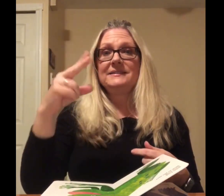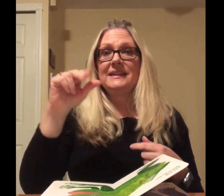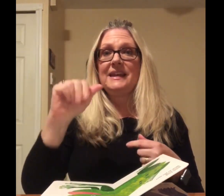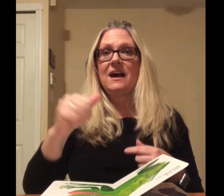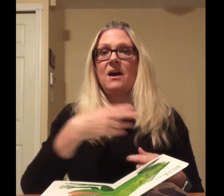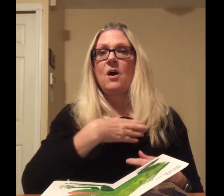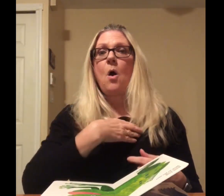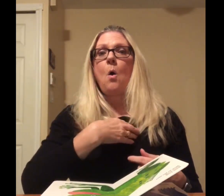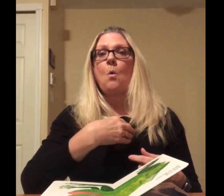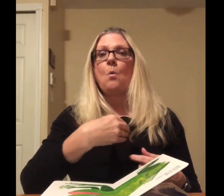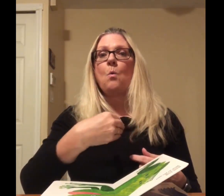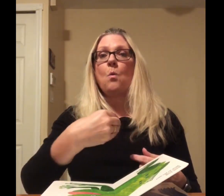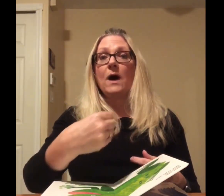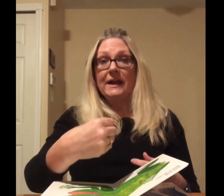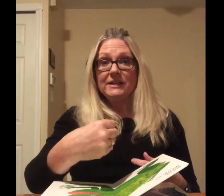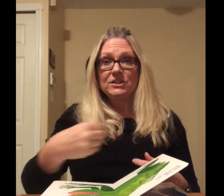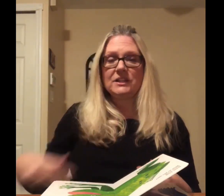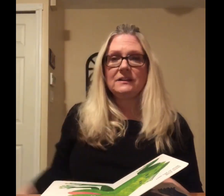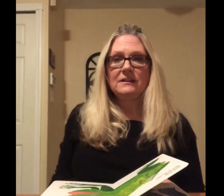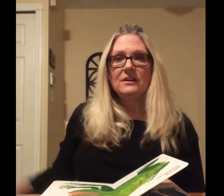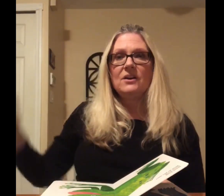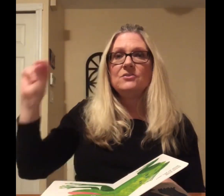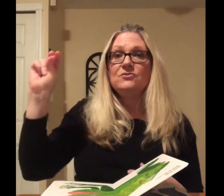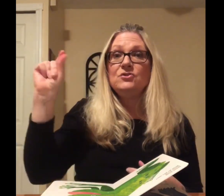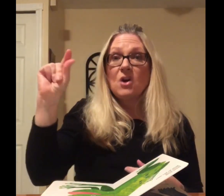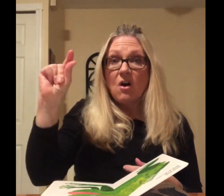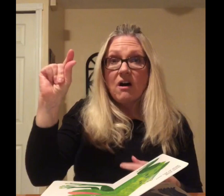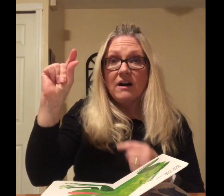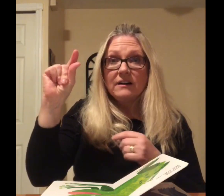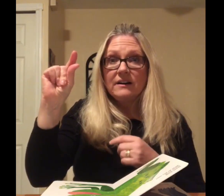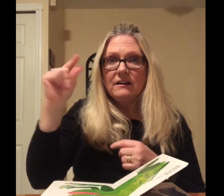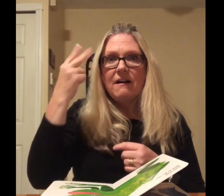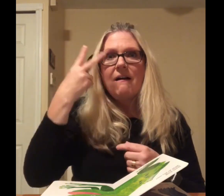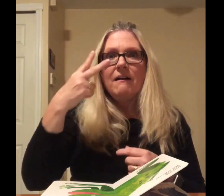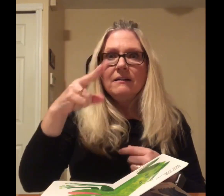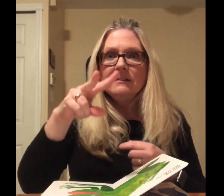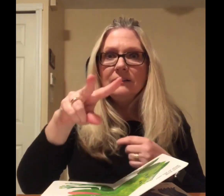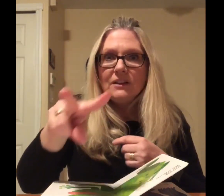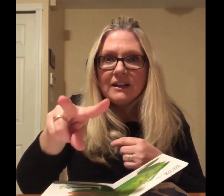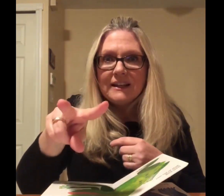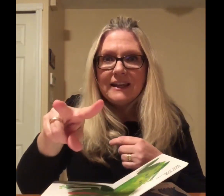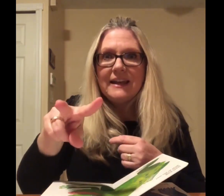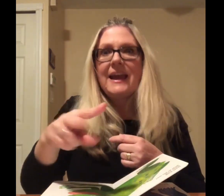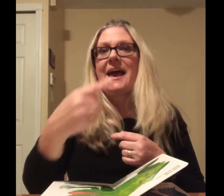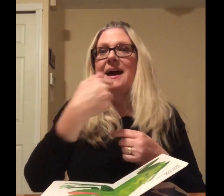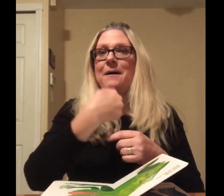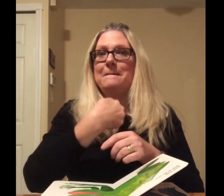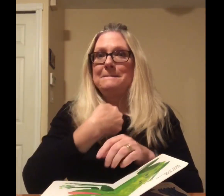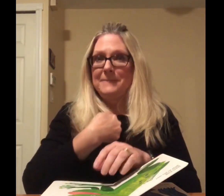see a white dog looking at